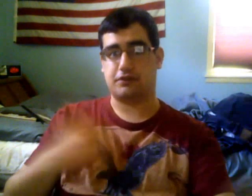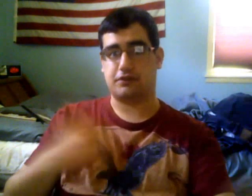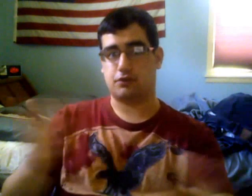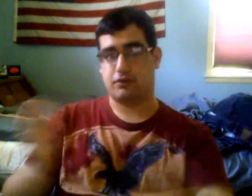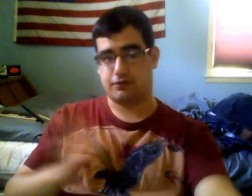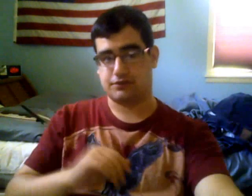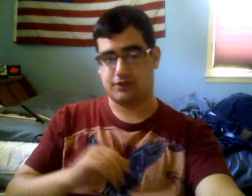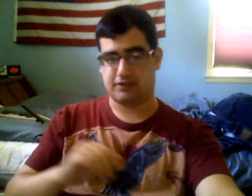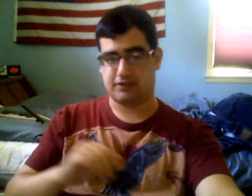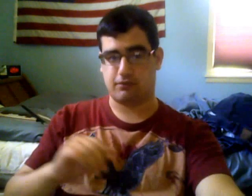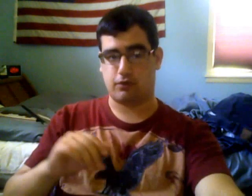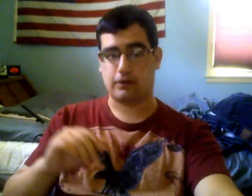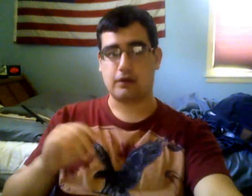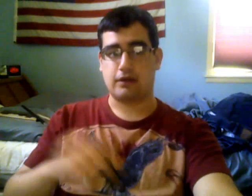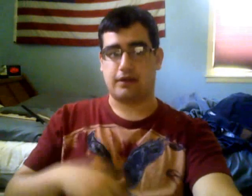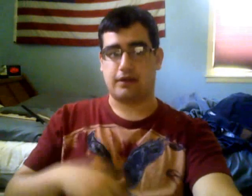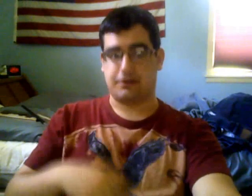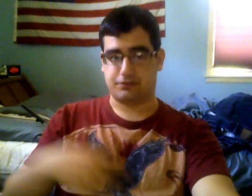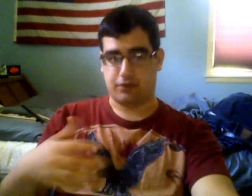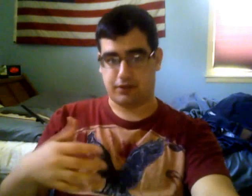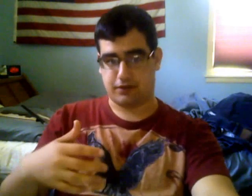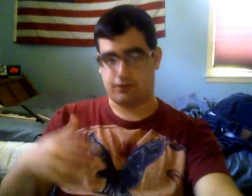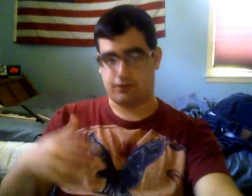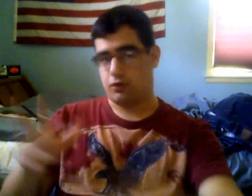to the 21st, like I said before, and it's week 40.